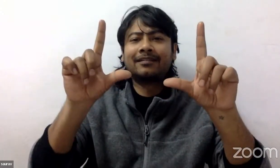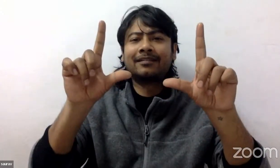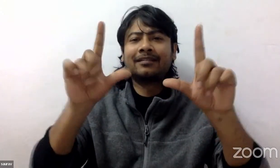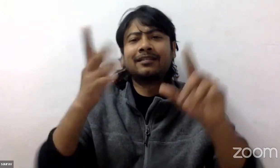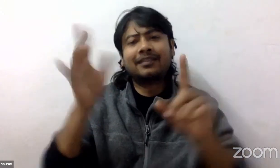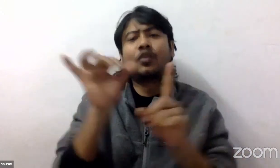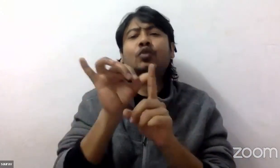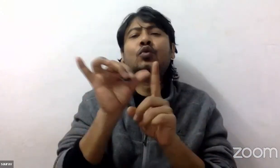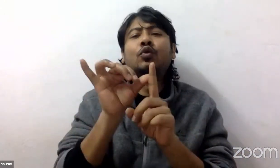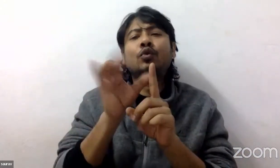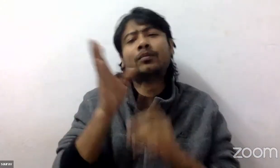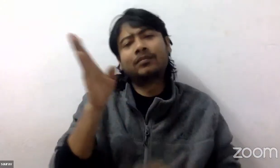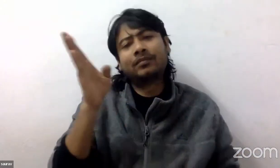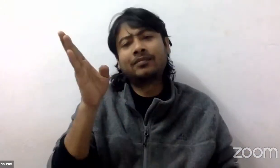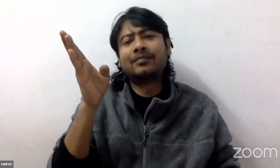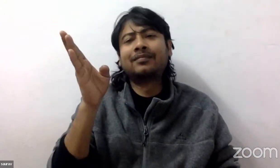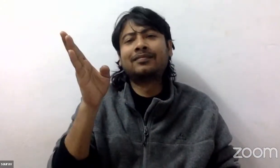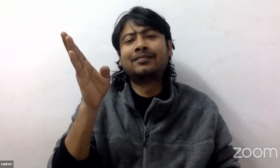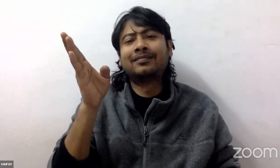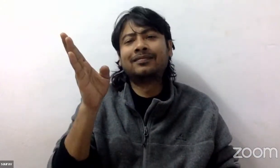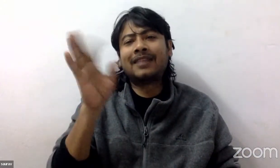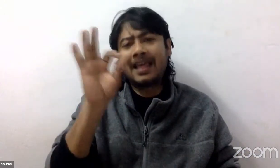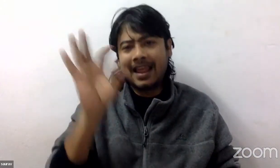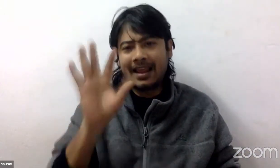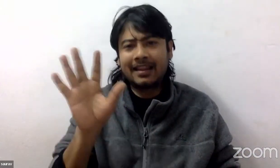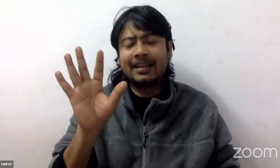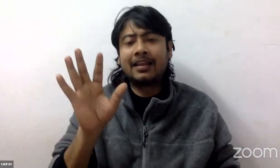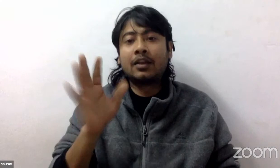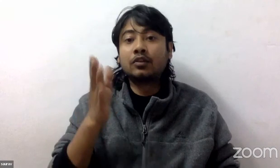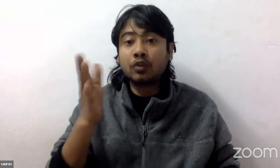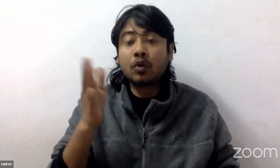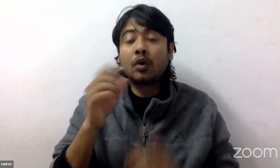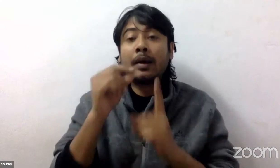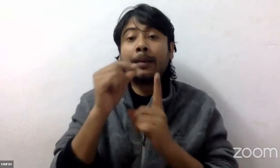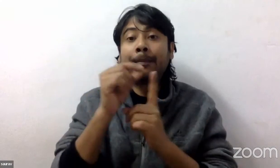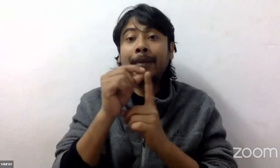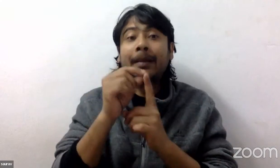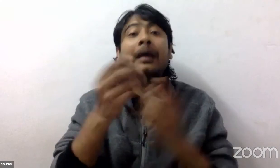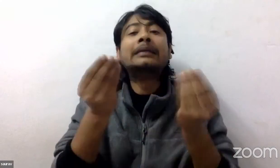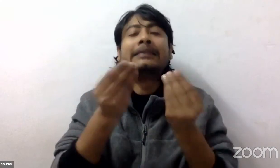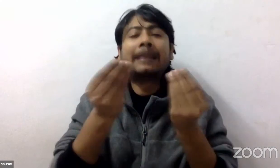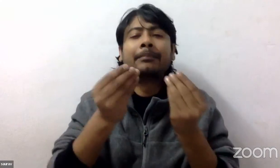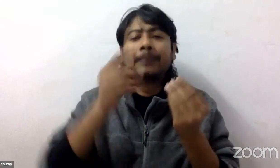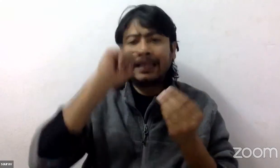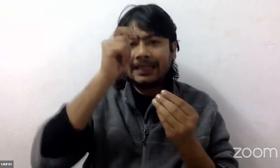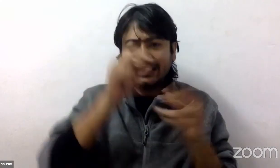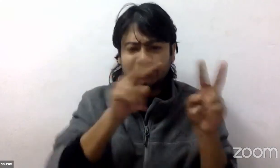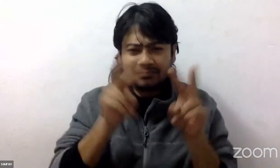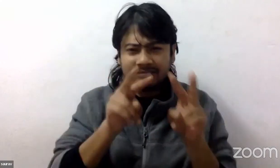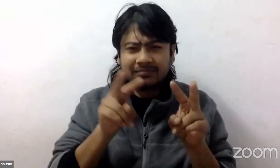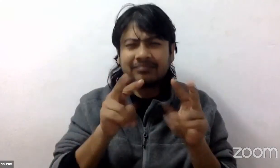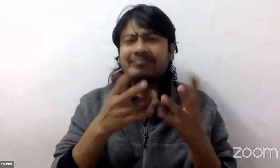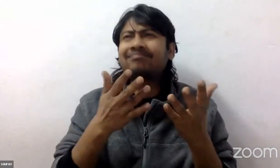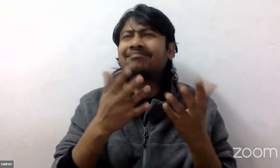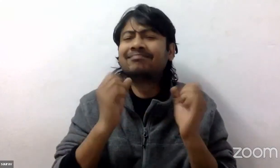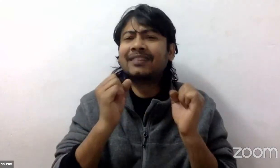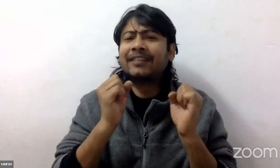understand only sign language. Others who can read can see this PowerPoint presentation and can understand what to eat and what not to